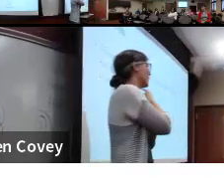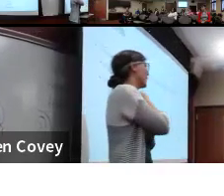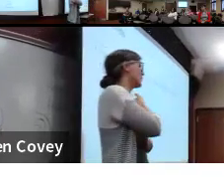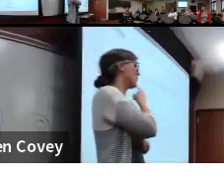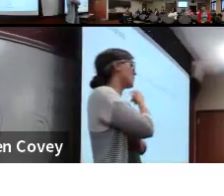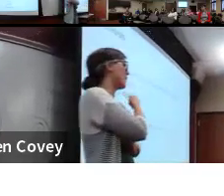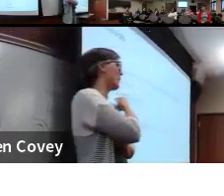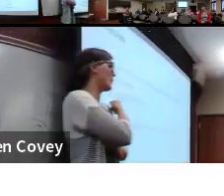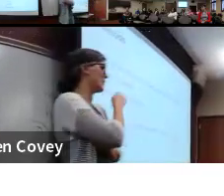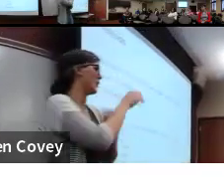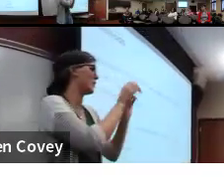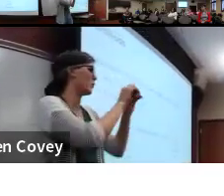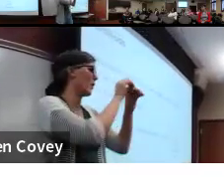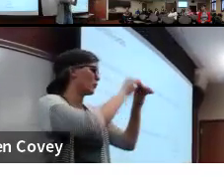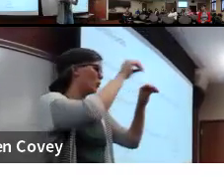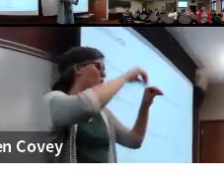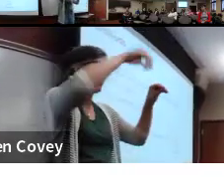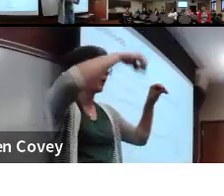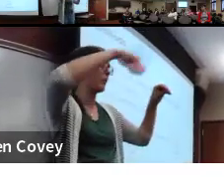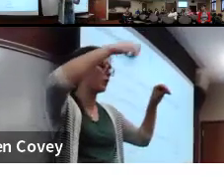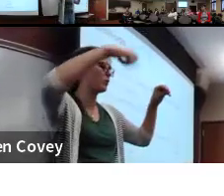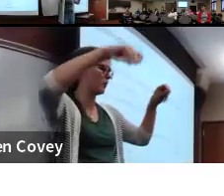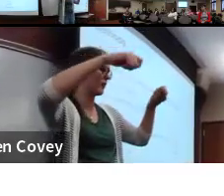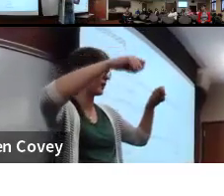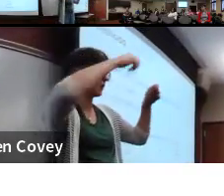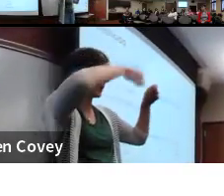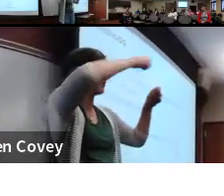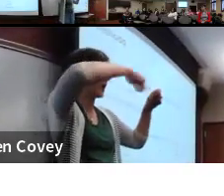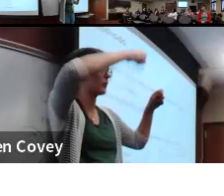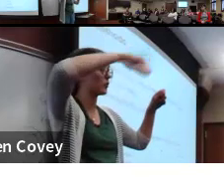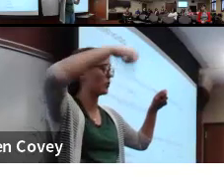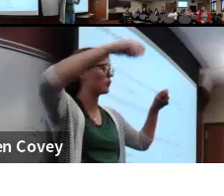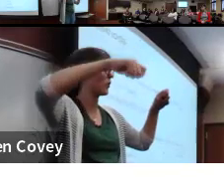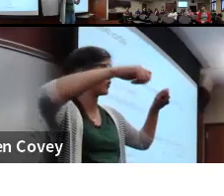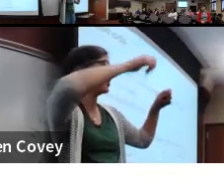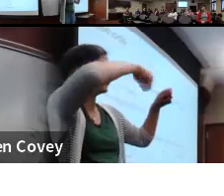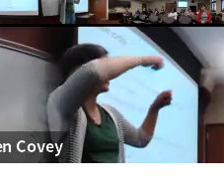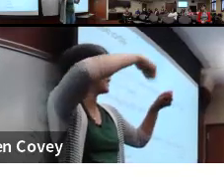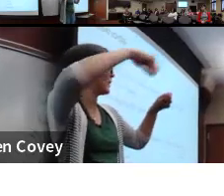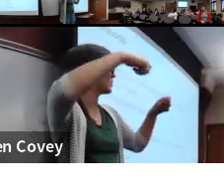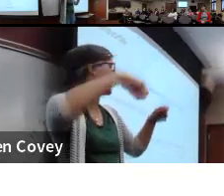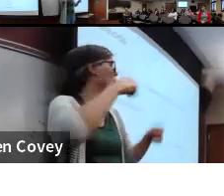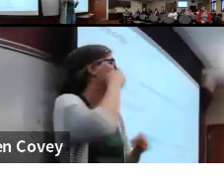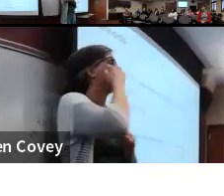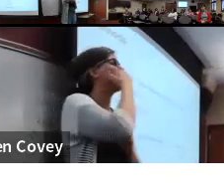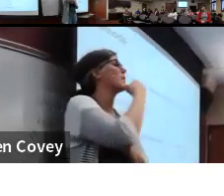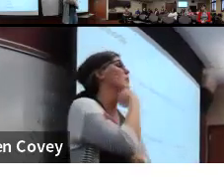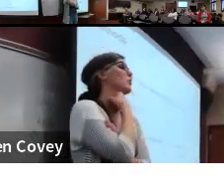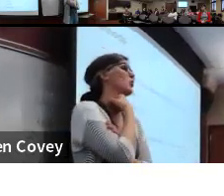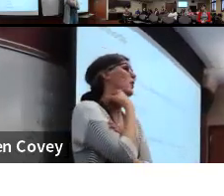of non-narratives. There is something about this narrative. You have to do a multitude of things. Like, you have to keep track of the story structure. Yeah, who did right. I mention now?